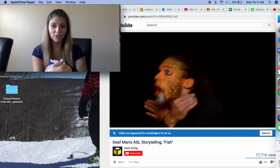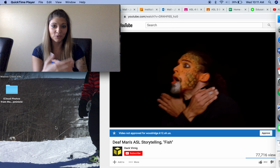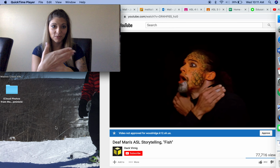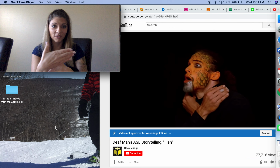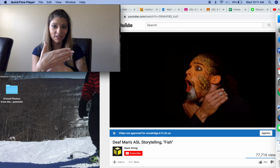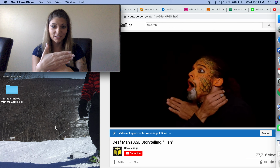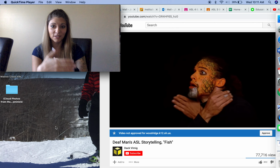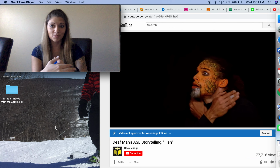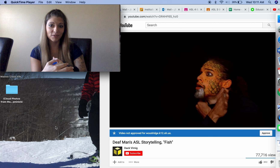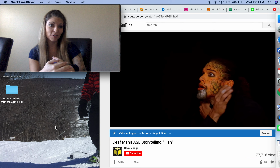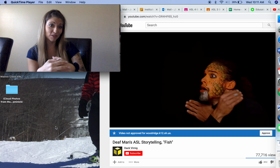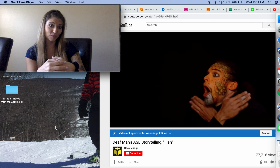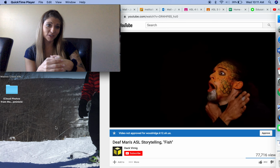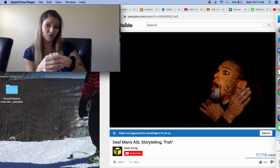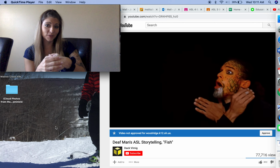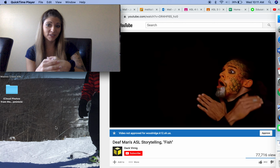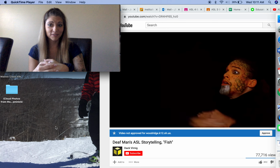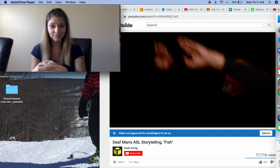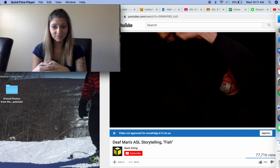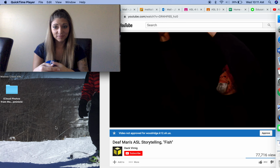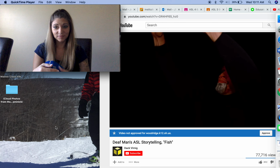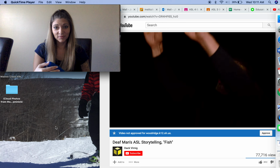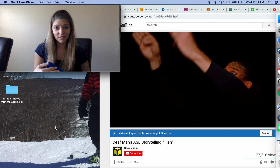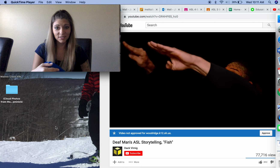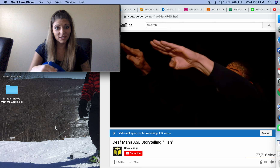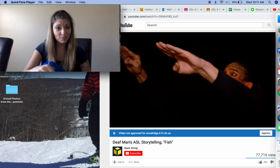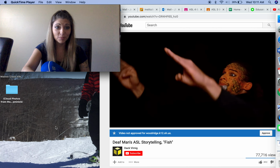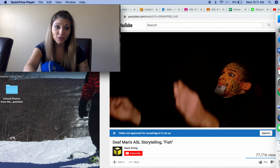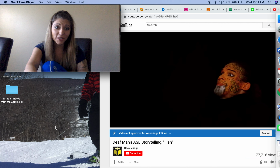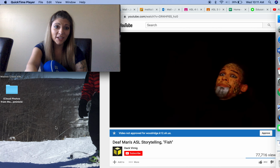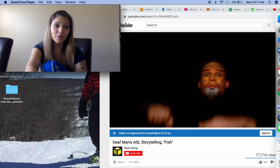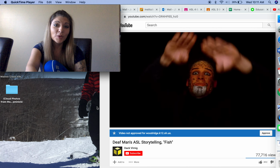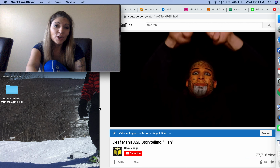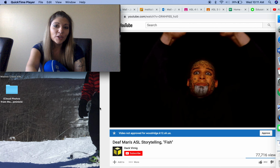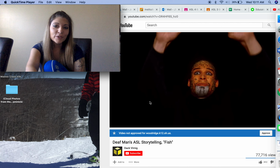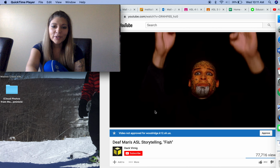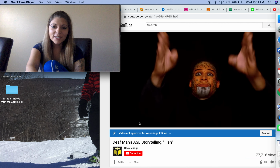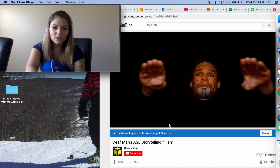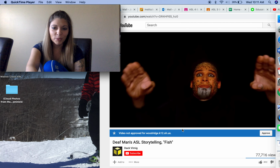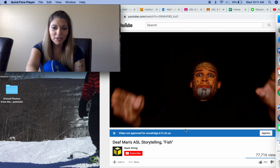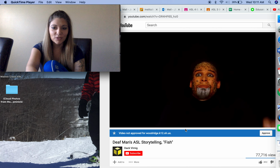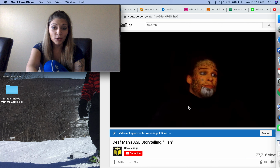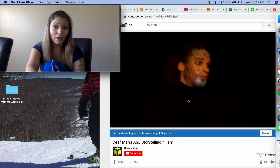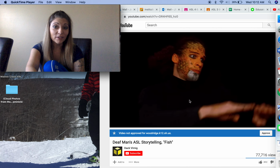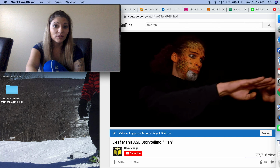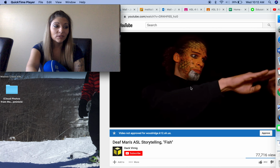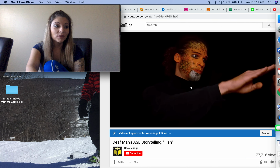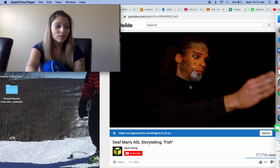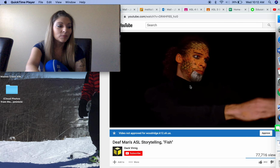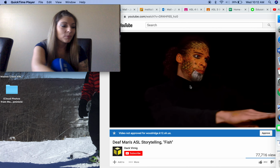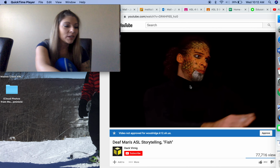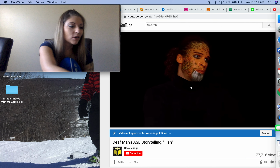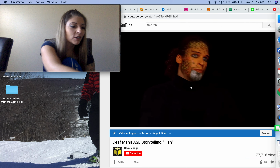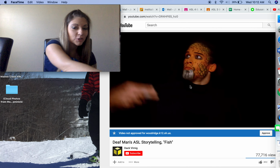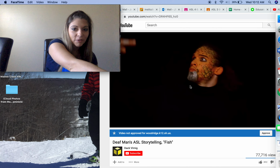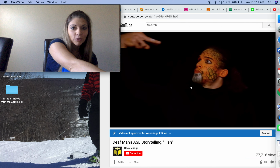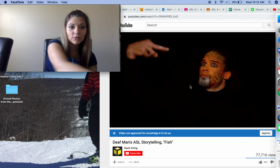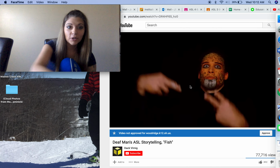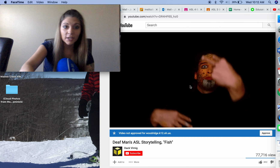Now he knows where the glass is, but he doesn't run into it. Sees people looking at him. So it repeats for a while.